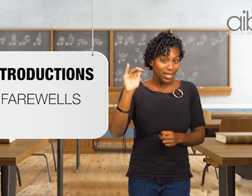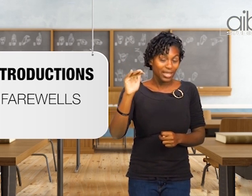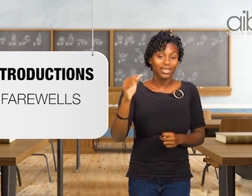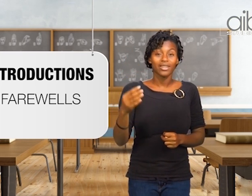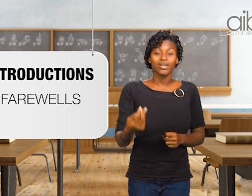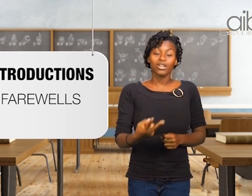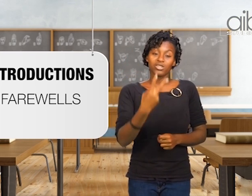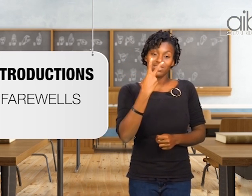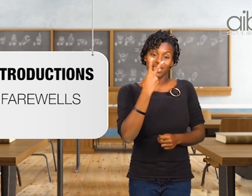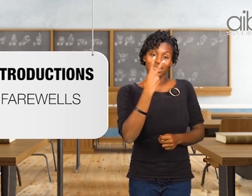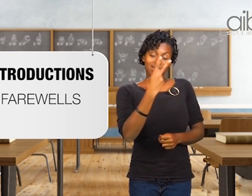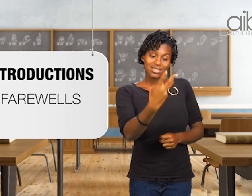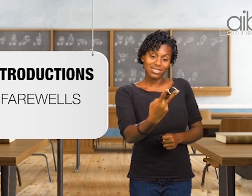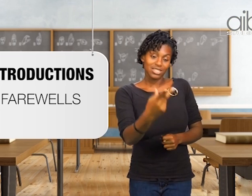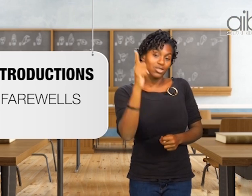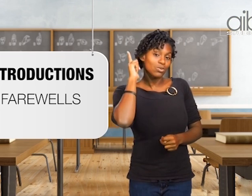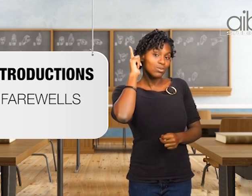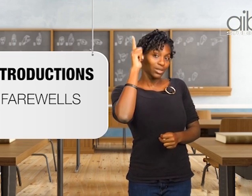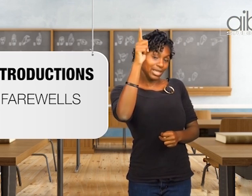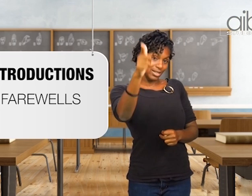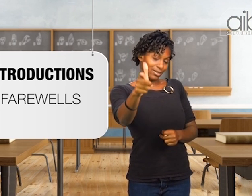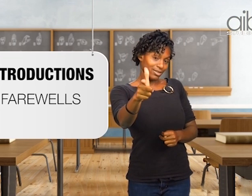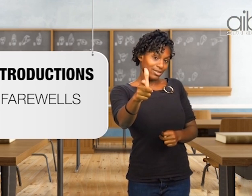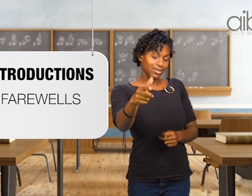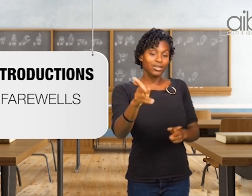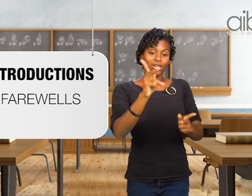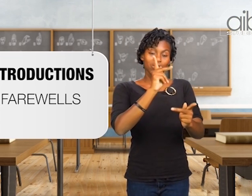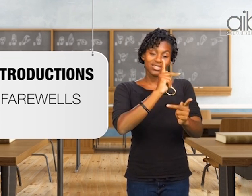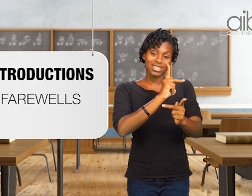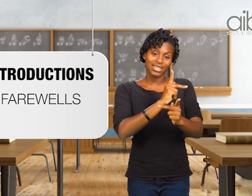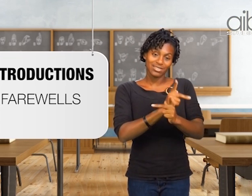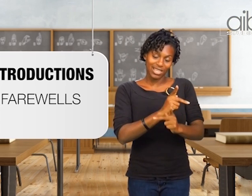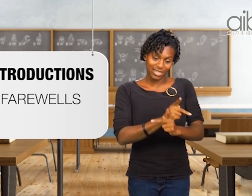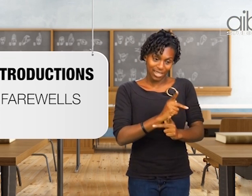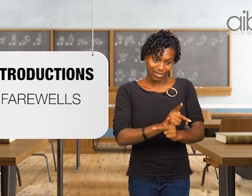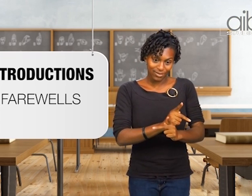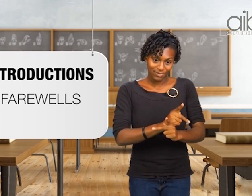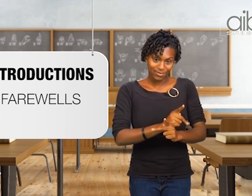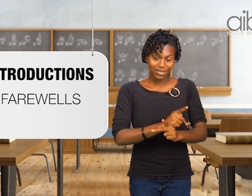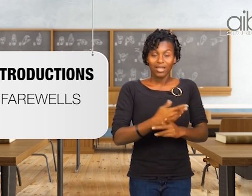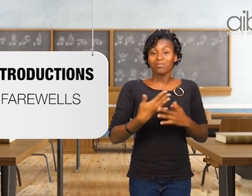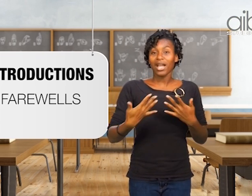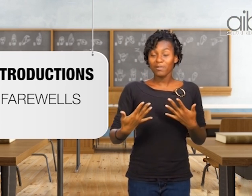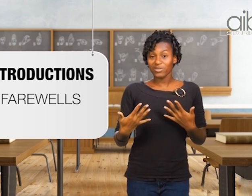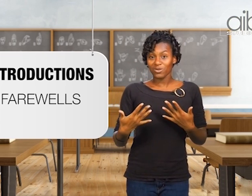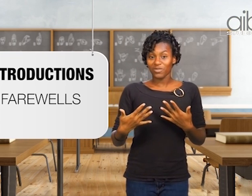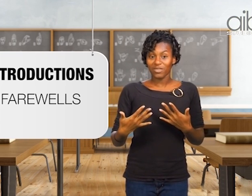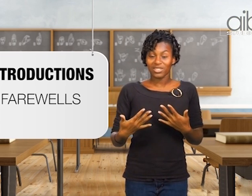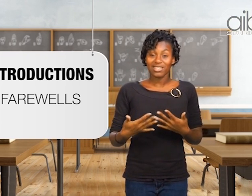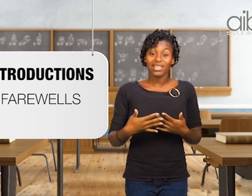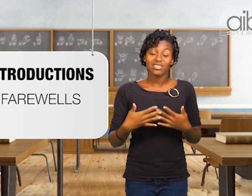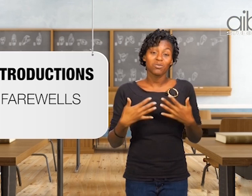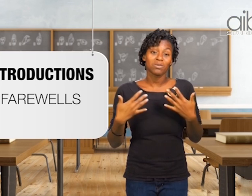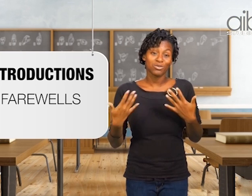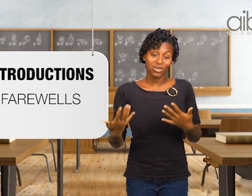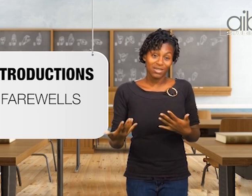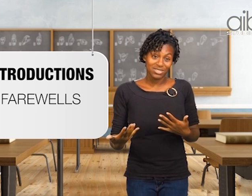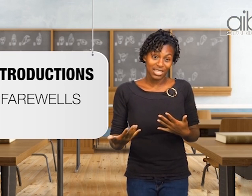bye-bye, or you can say see you later, or you can say take care. My personal favorite is I like to tell people drive